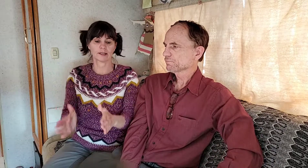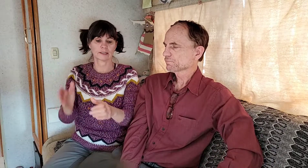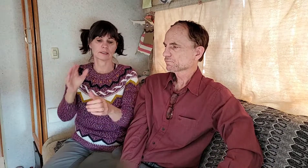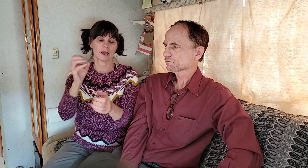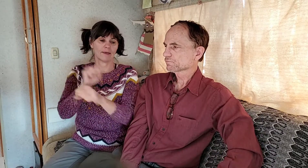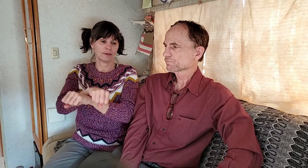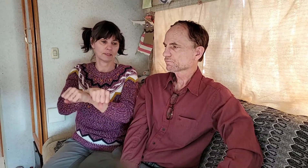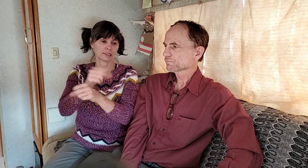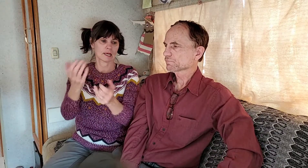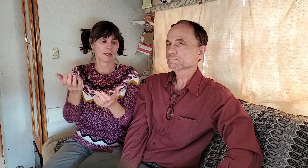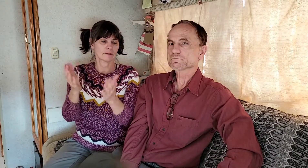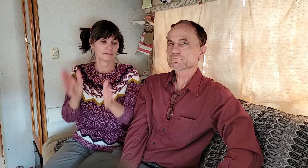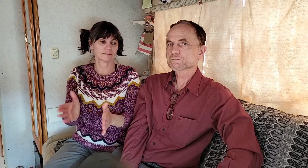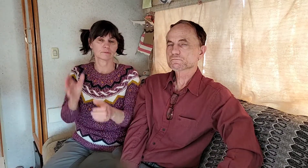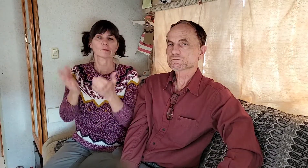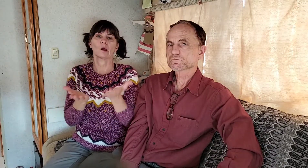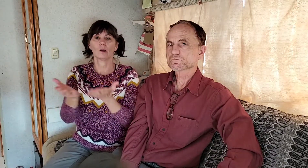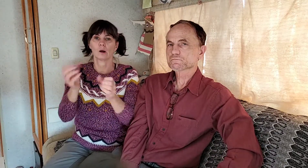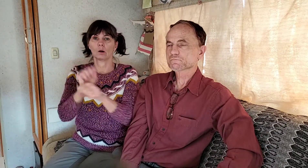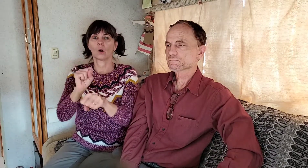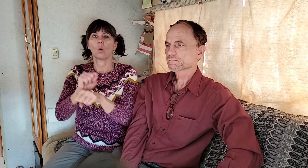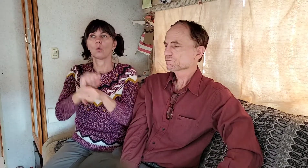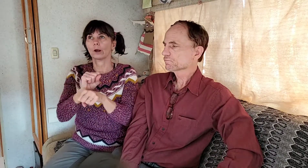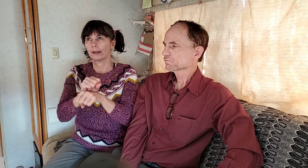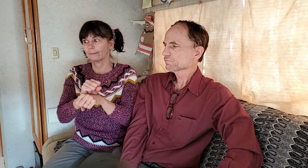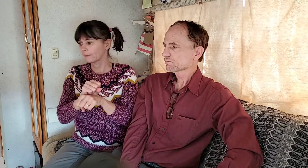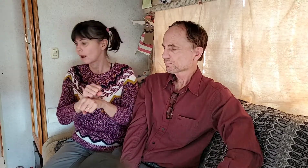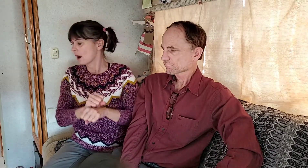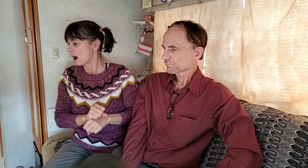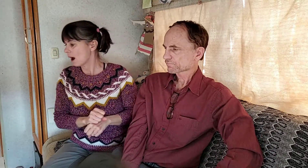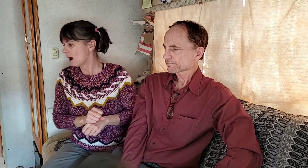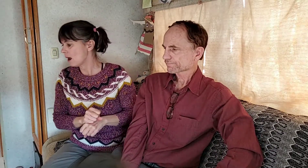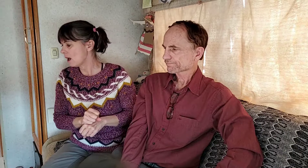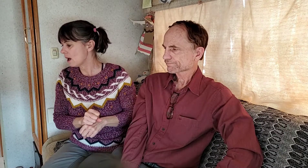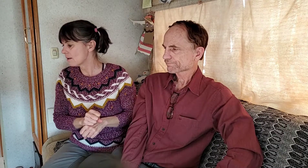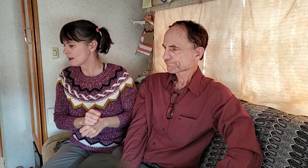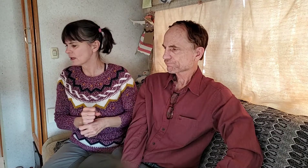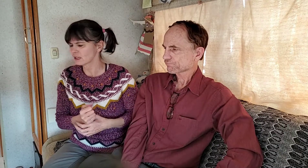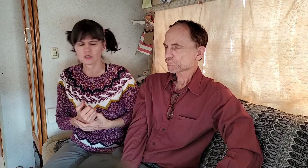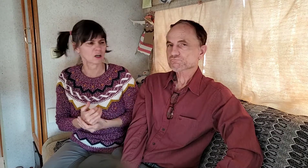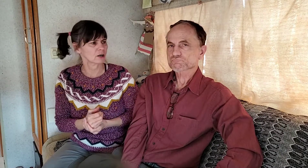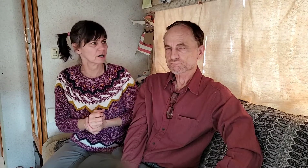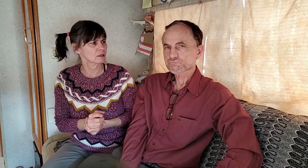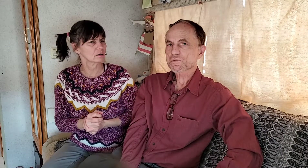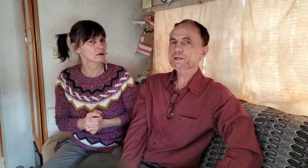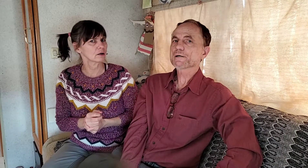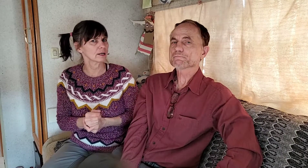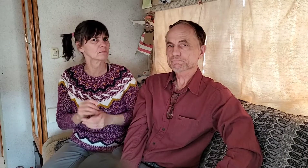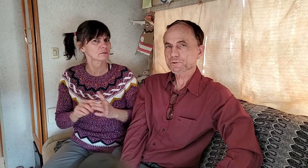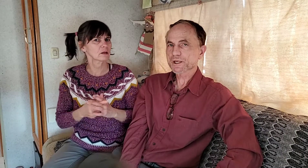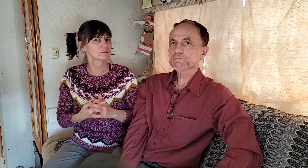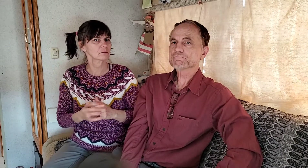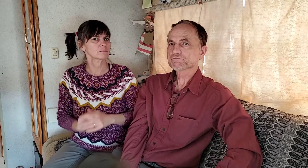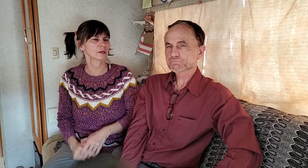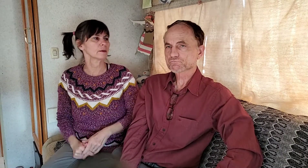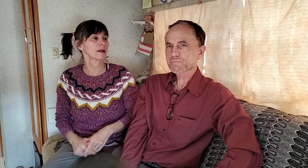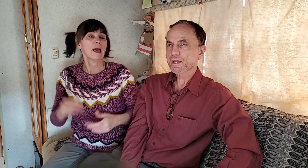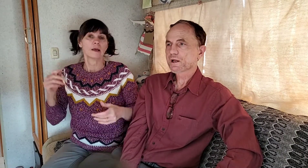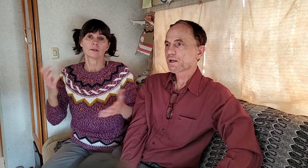servants and the slaves are working. That'll get us started. All right. Okay. So